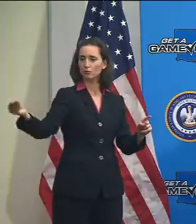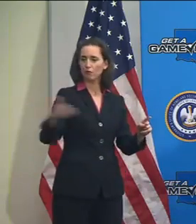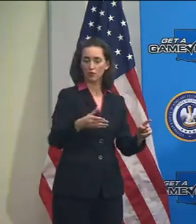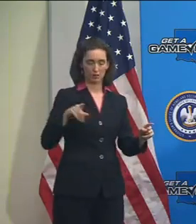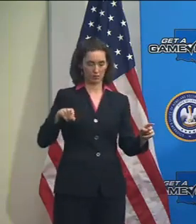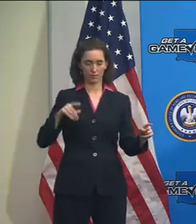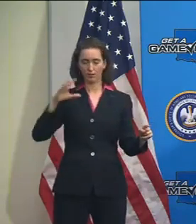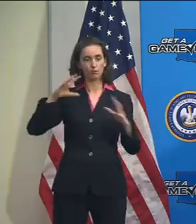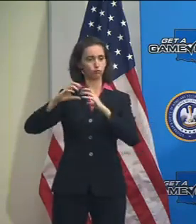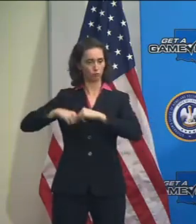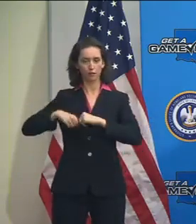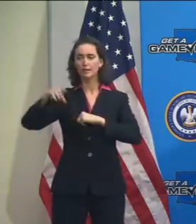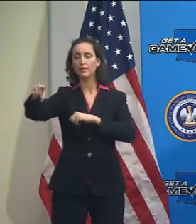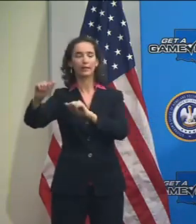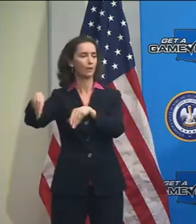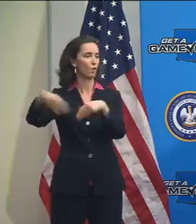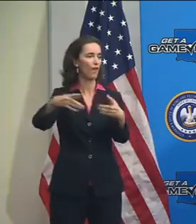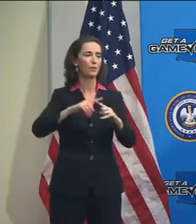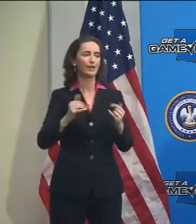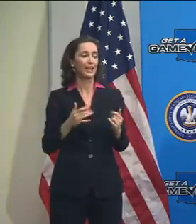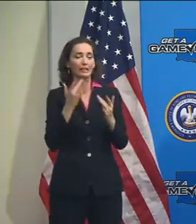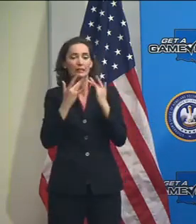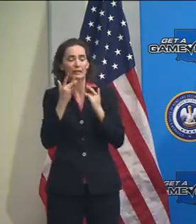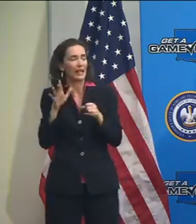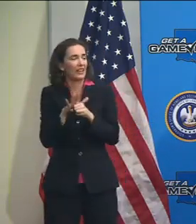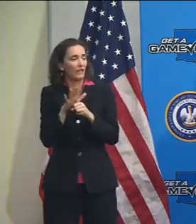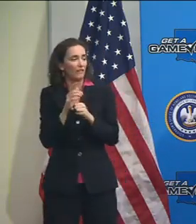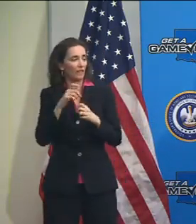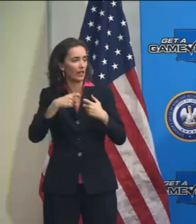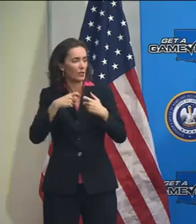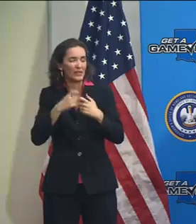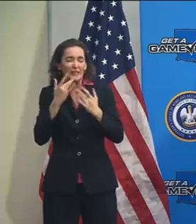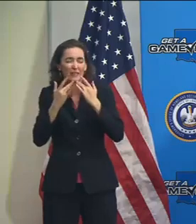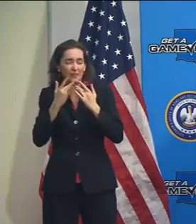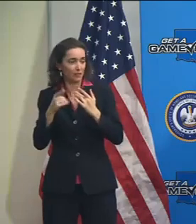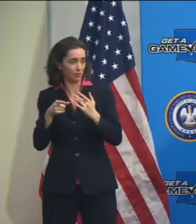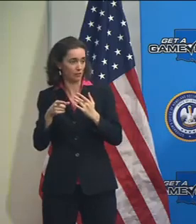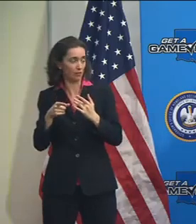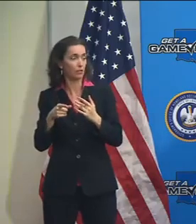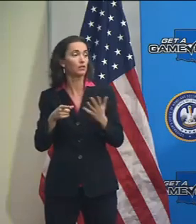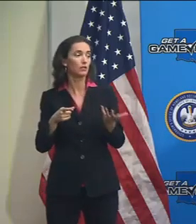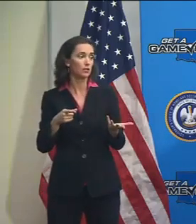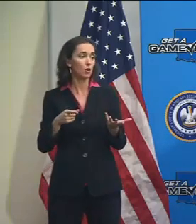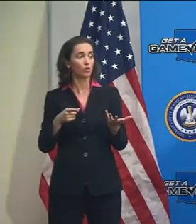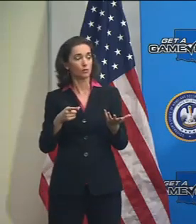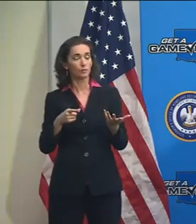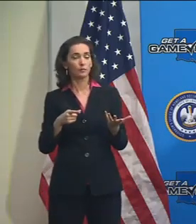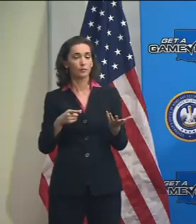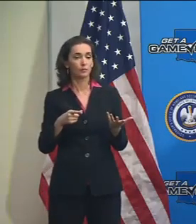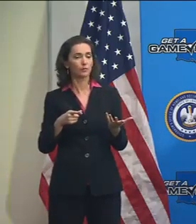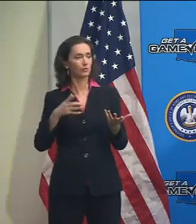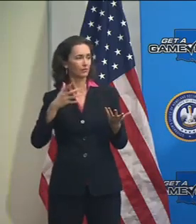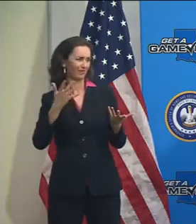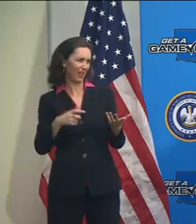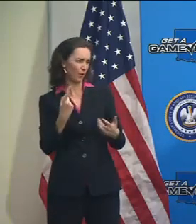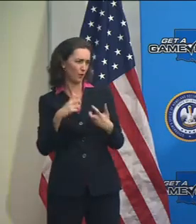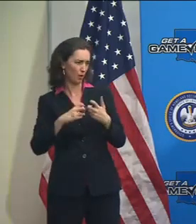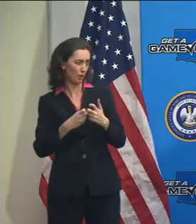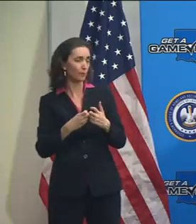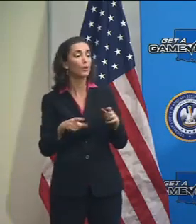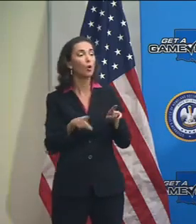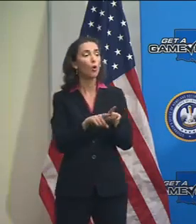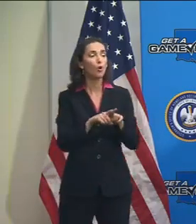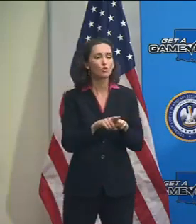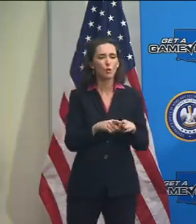power again. We also know that there continues to be a large amount of debris on the ground, whether it's construction